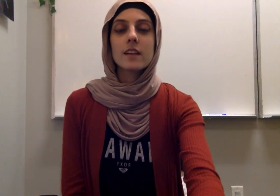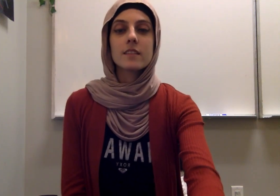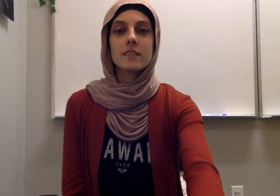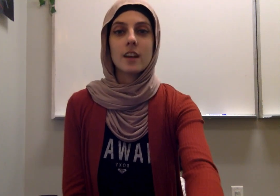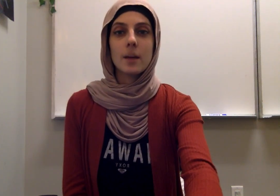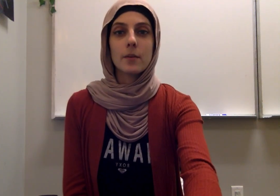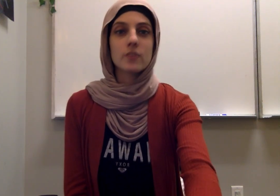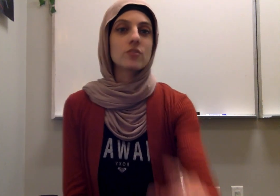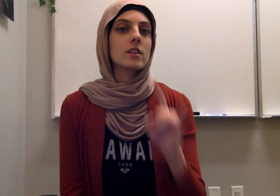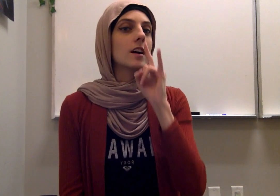Stuck up or snob.